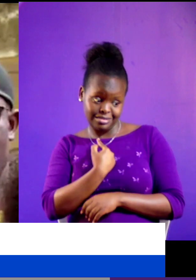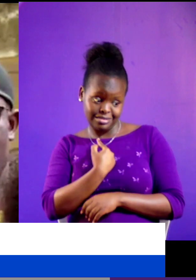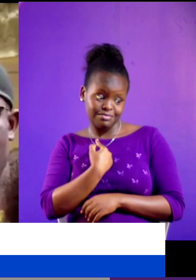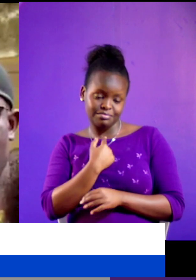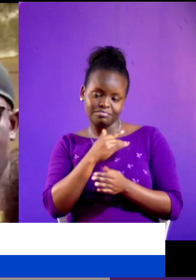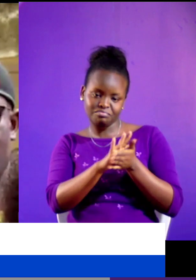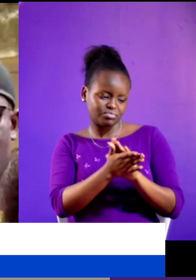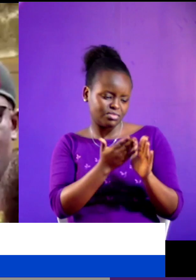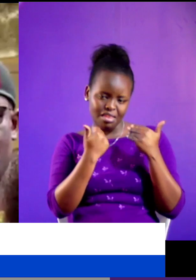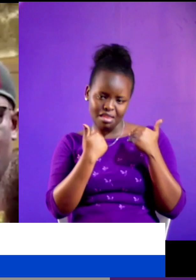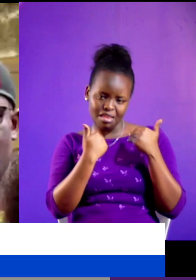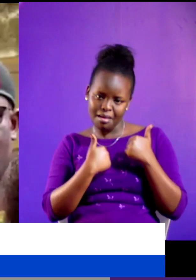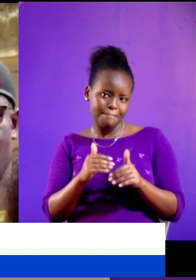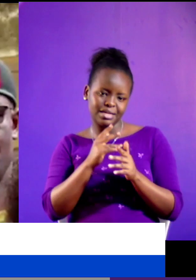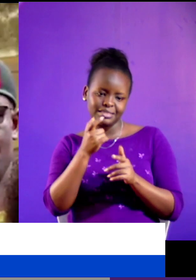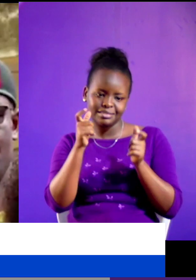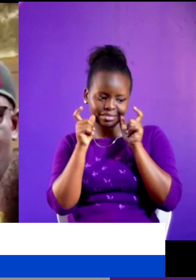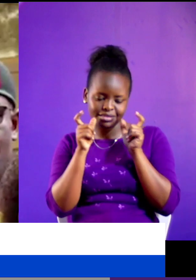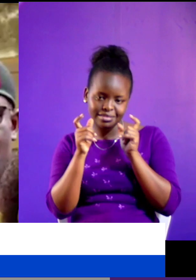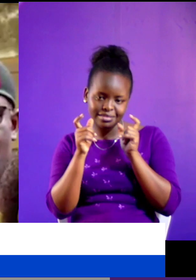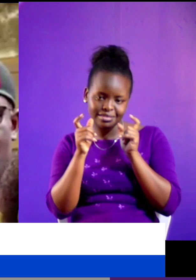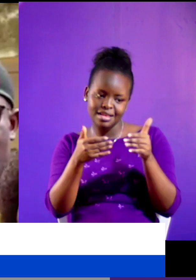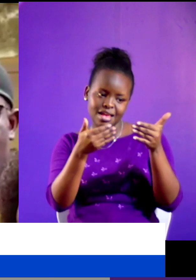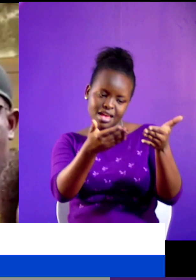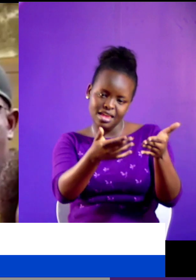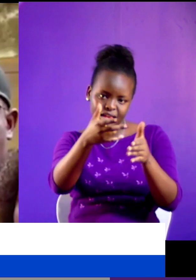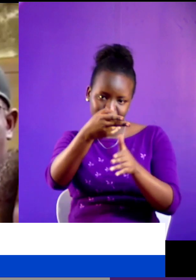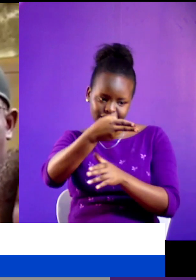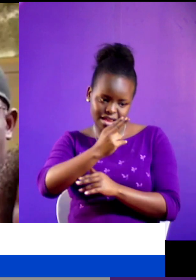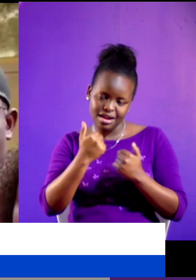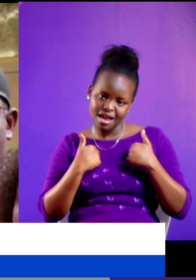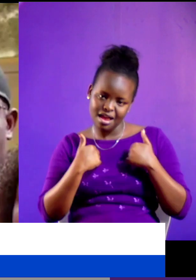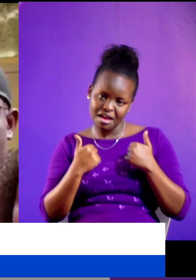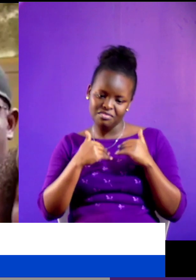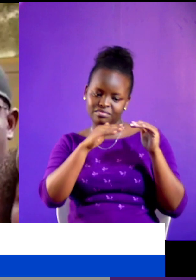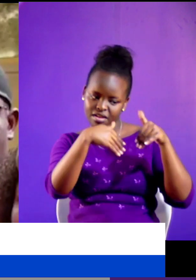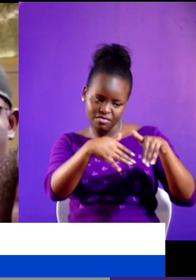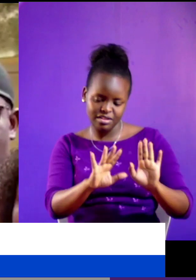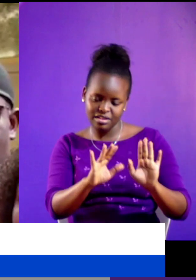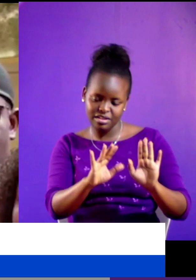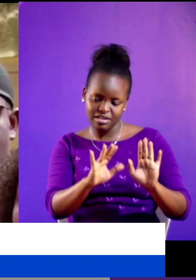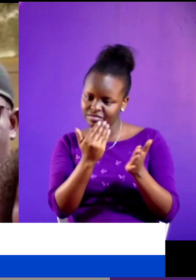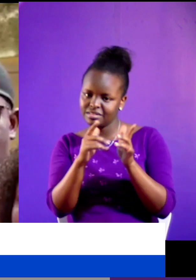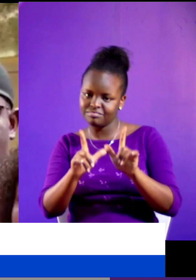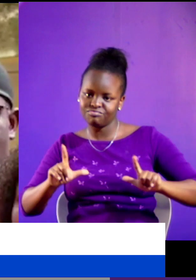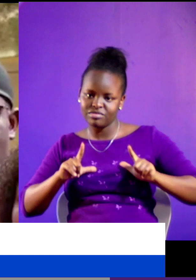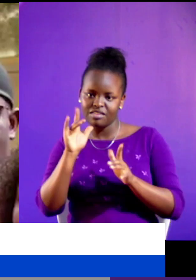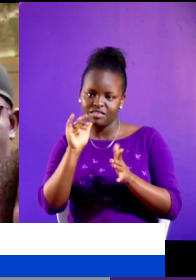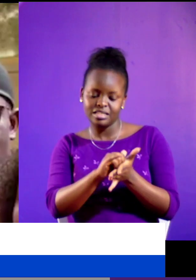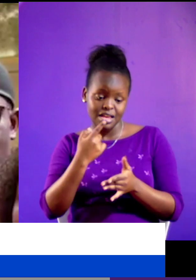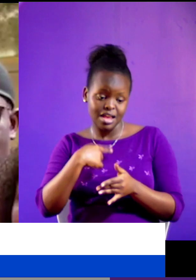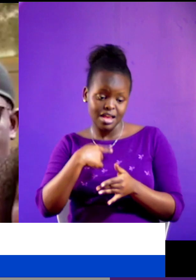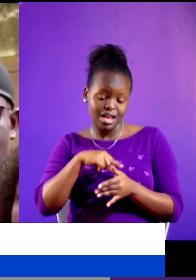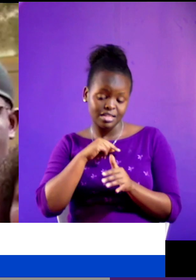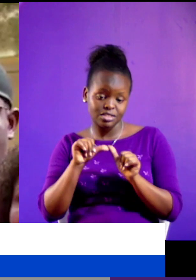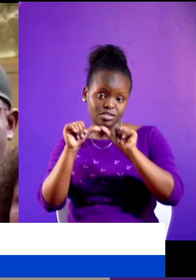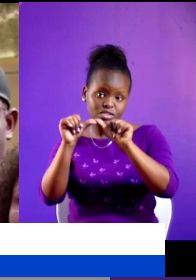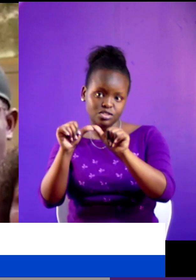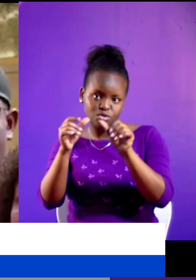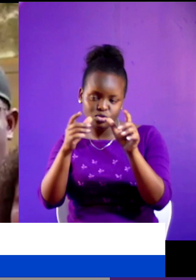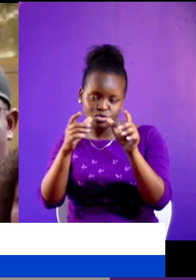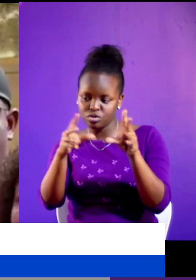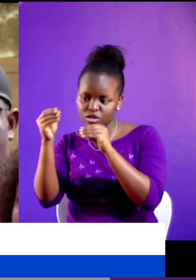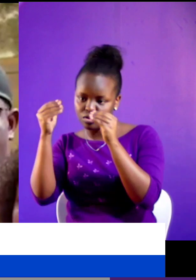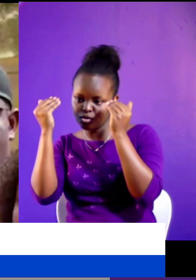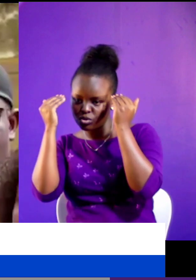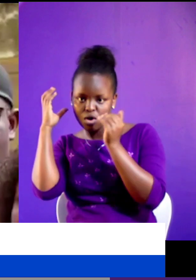forgive me my sins, here is an illegal gun I have left that life. In fact, we will go a step further to take you to college,